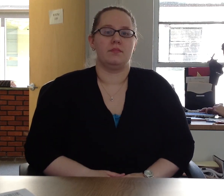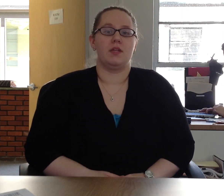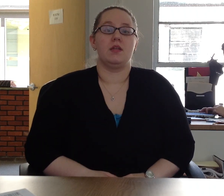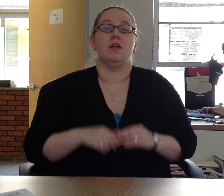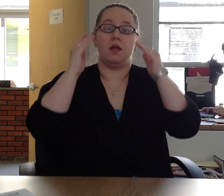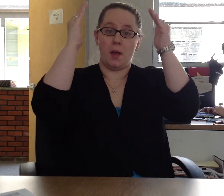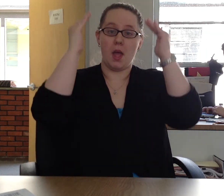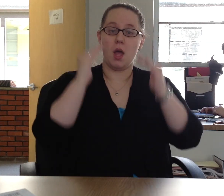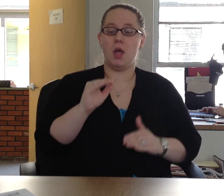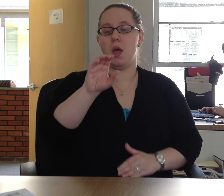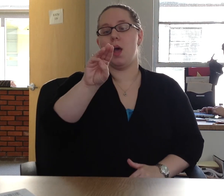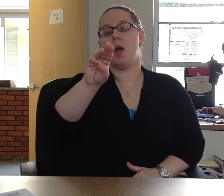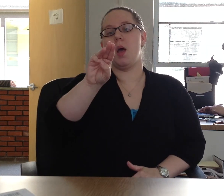Molds.